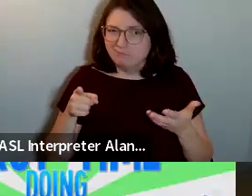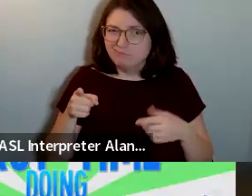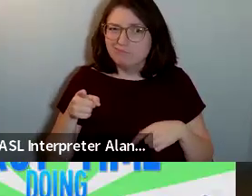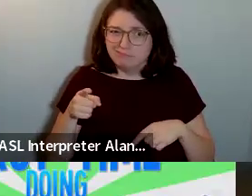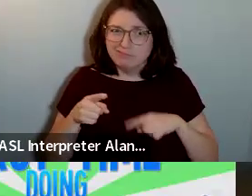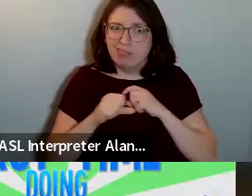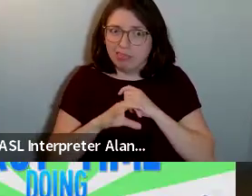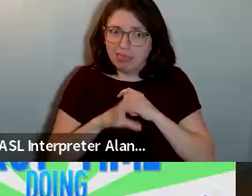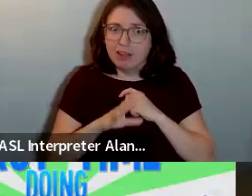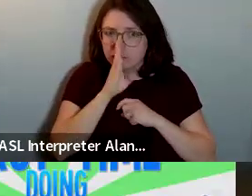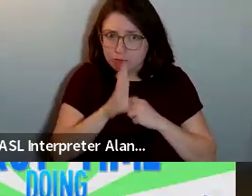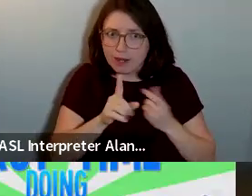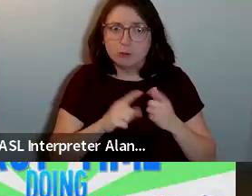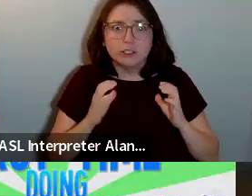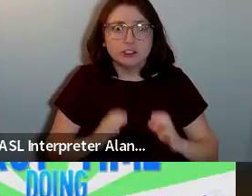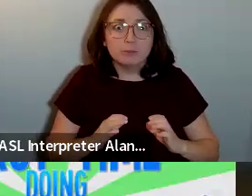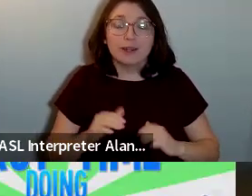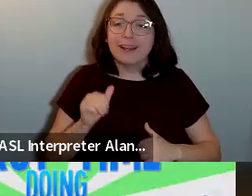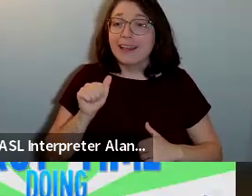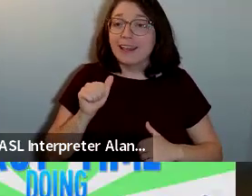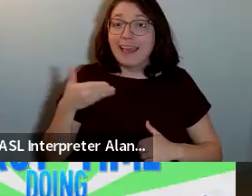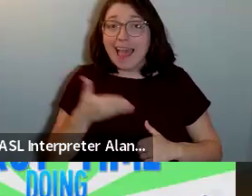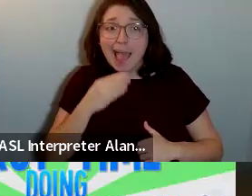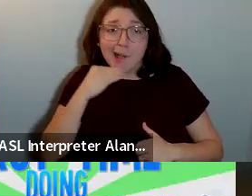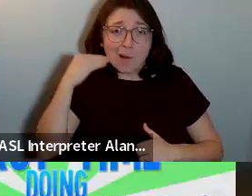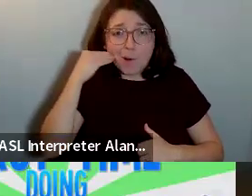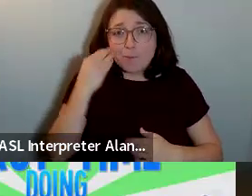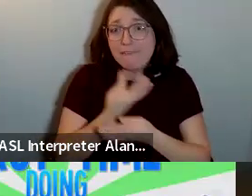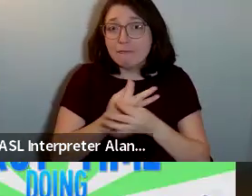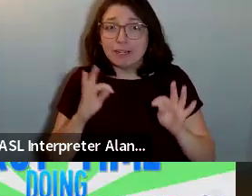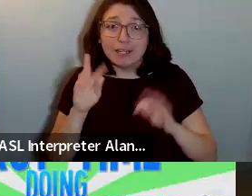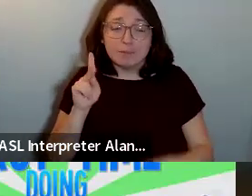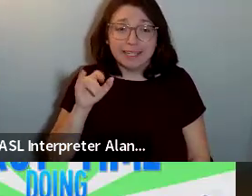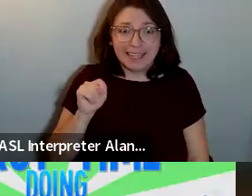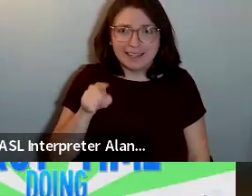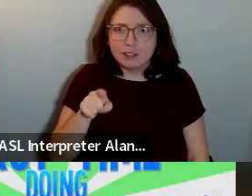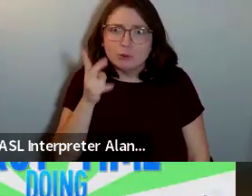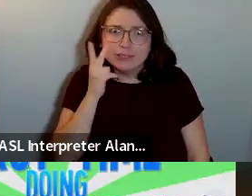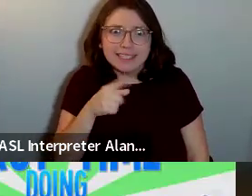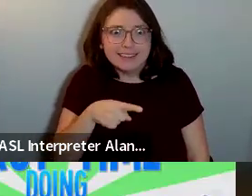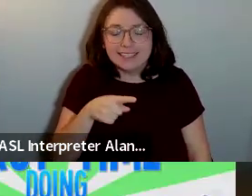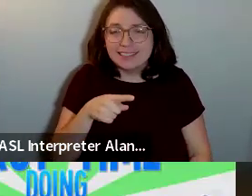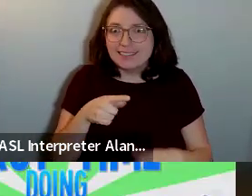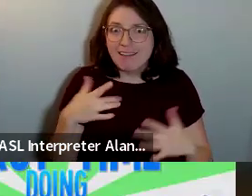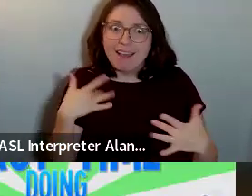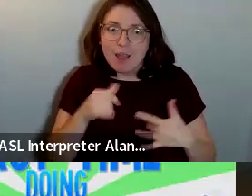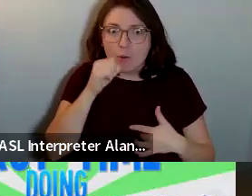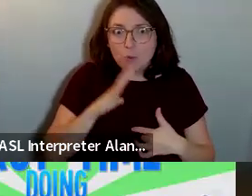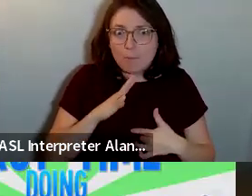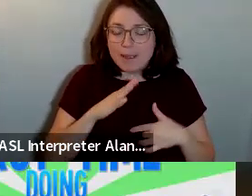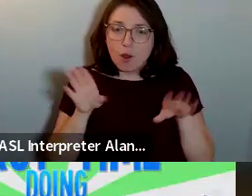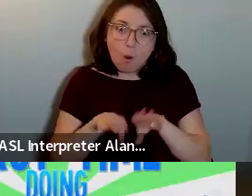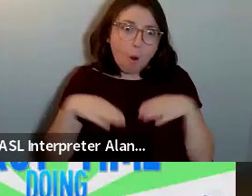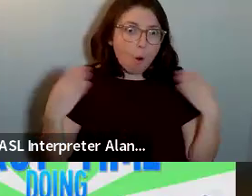direct-to-consumer at-home freedom kit. You get to watch this bright-eyed woman opening her at-home ketamine